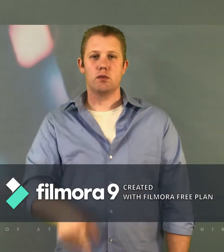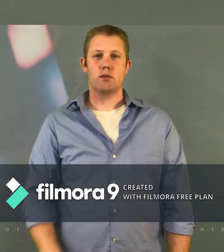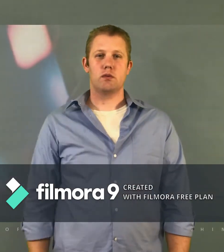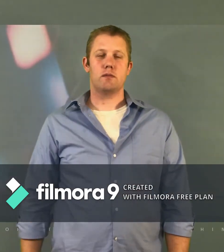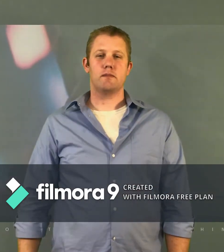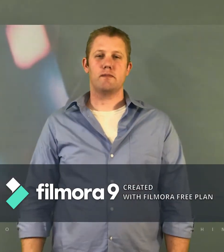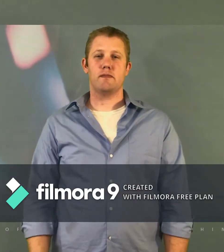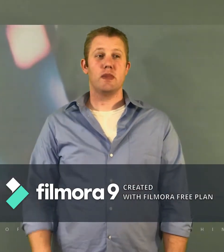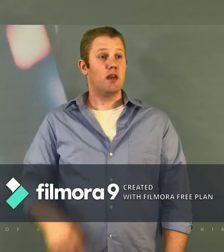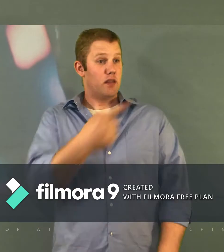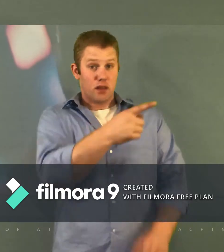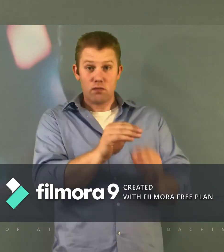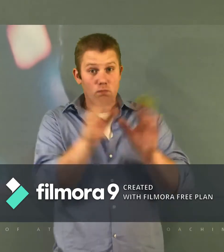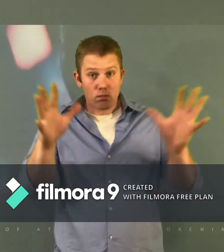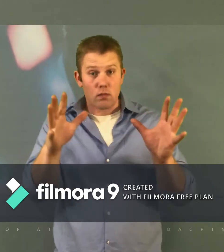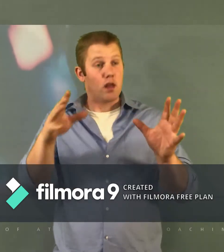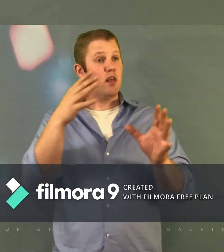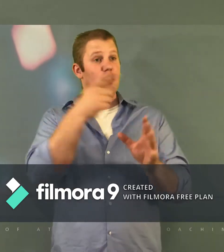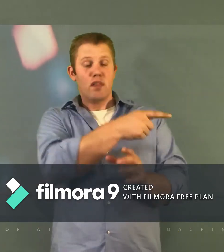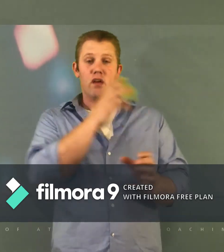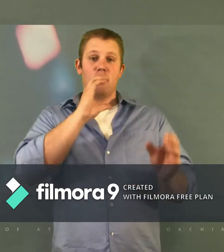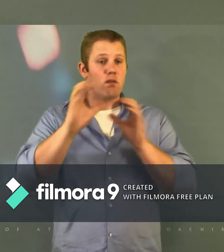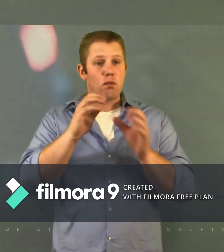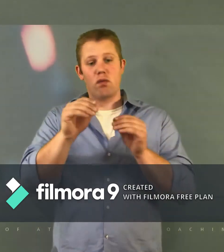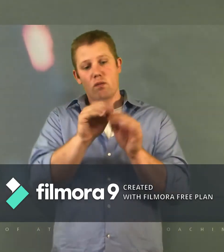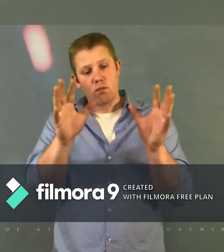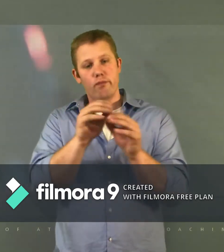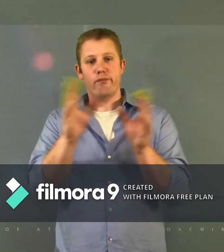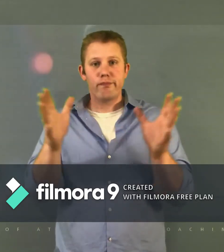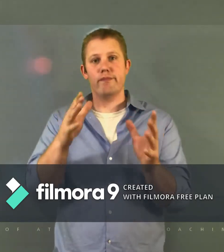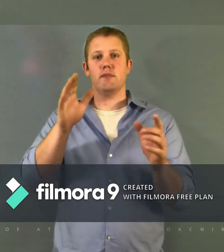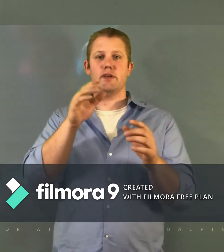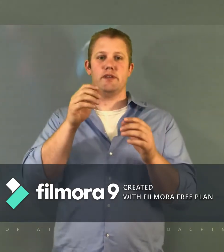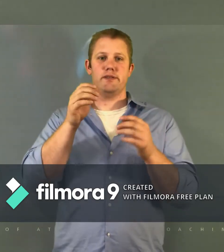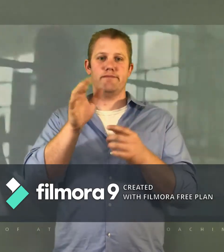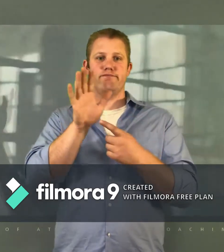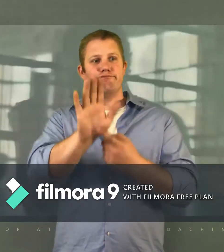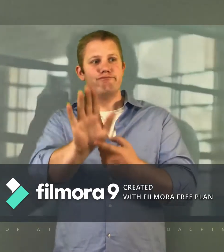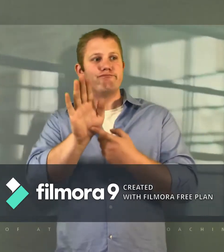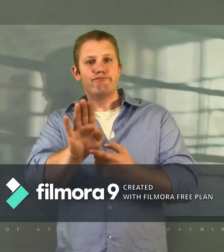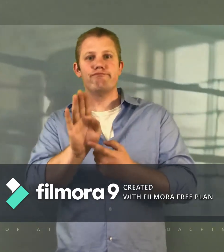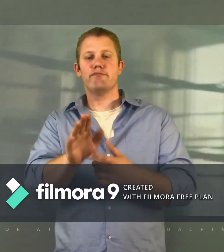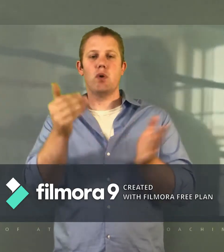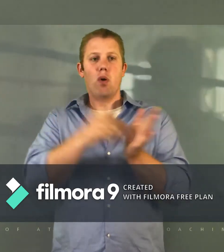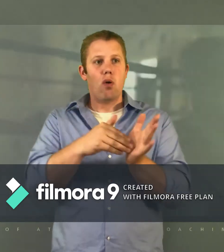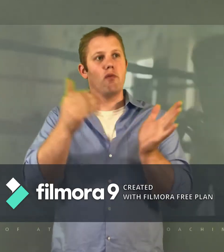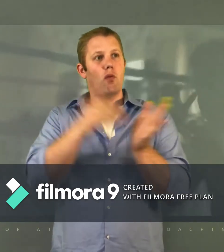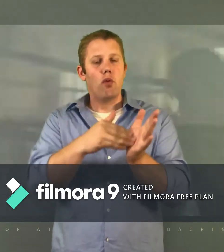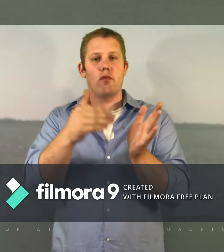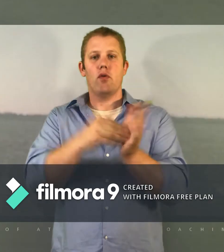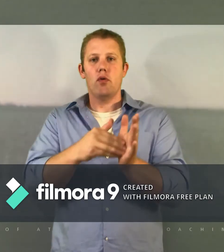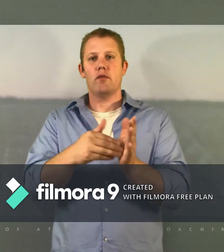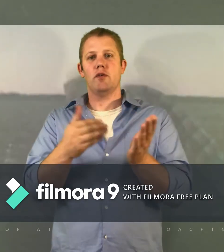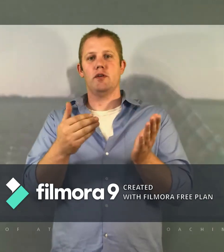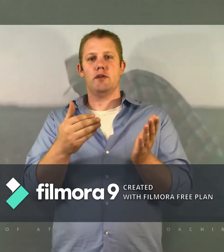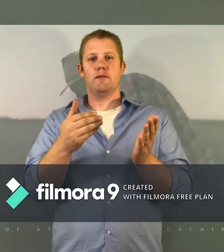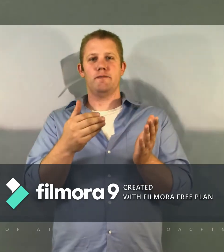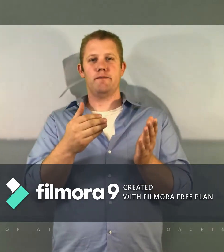that they don't like you. And they've made it clear. They've sent you every sign imaginable that they